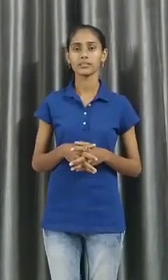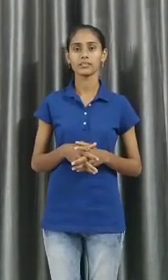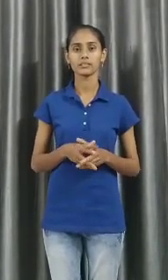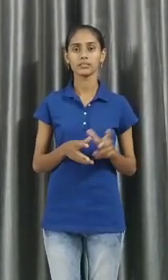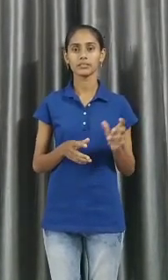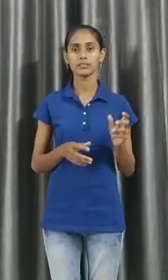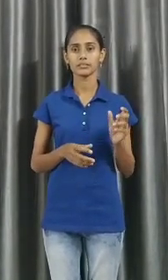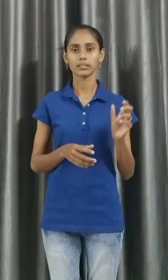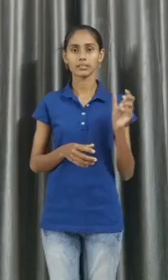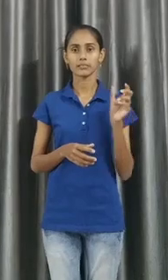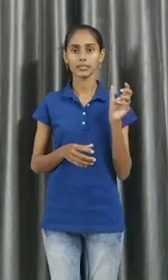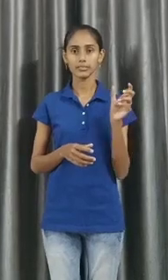uh, the